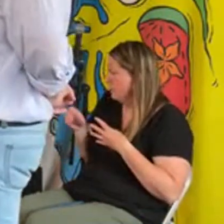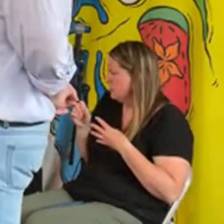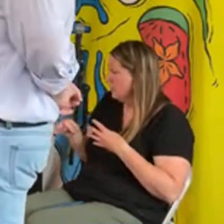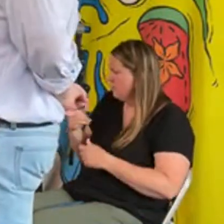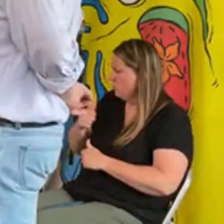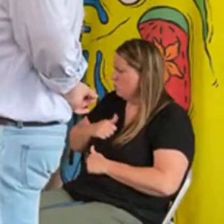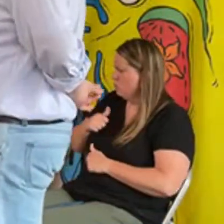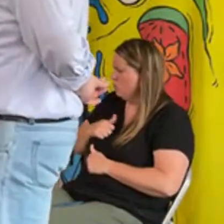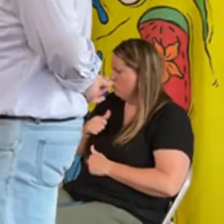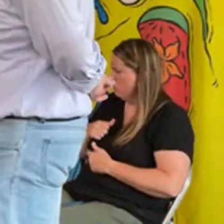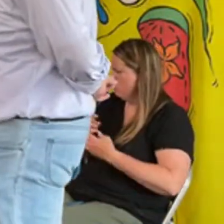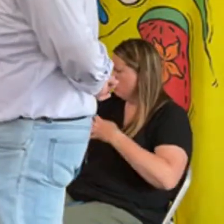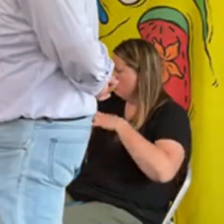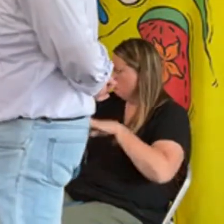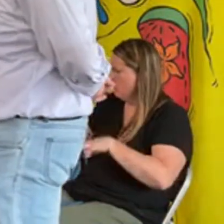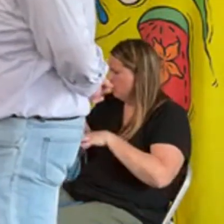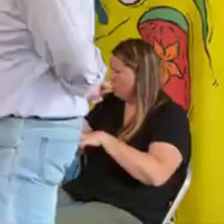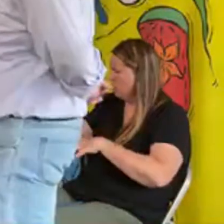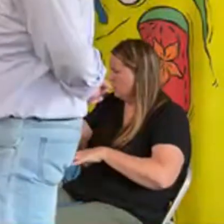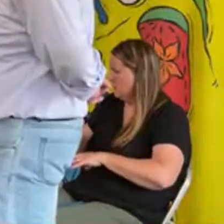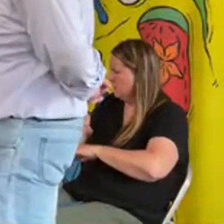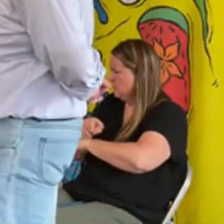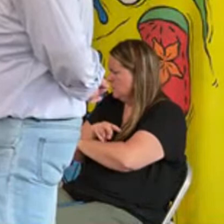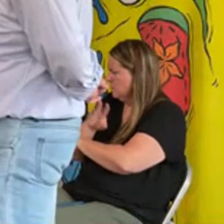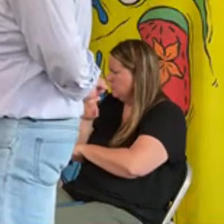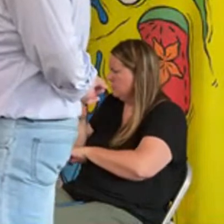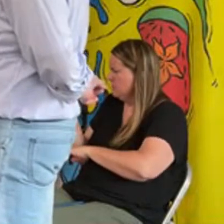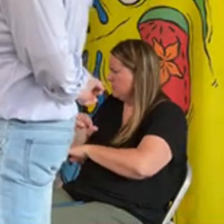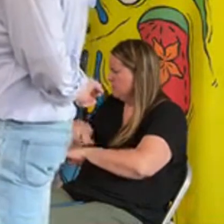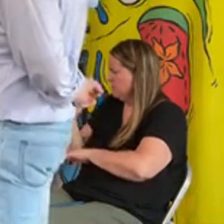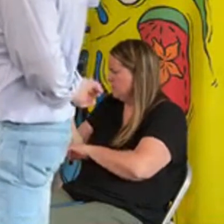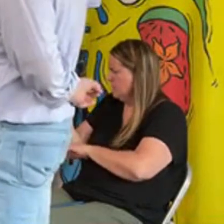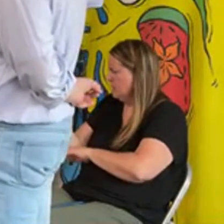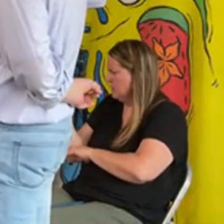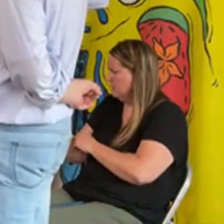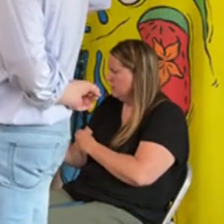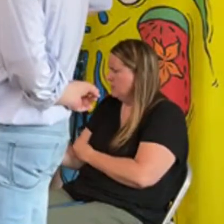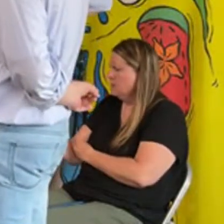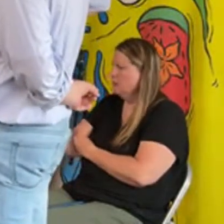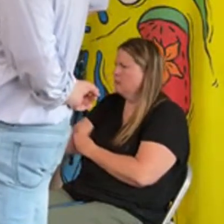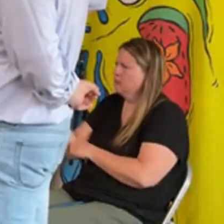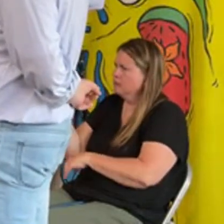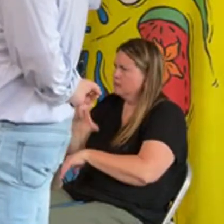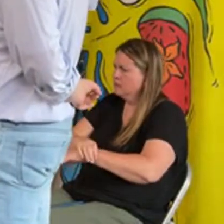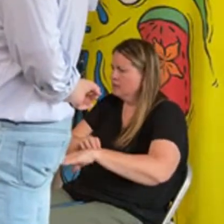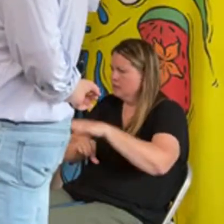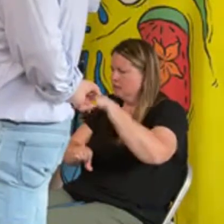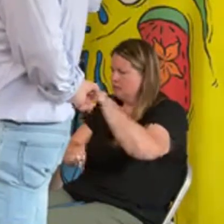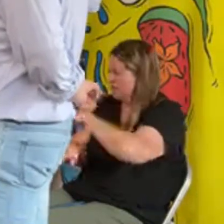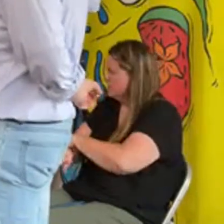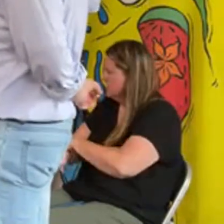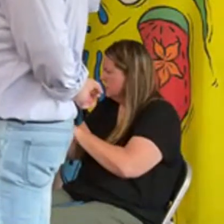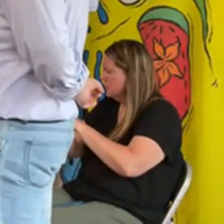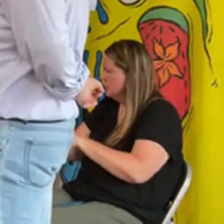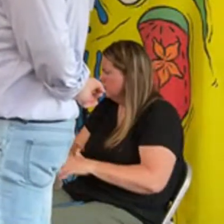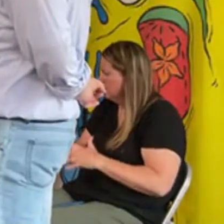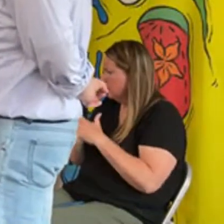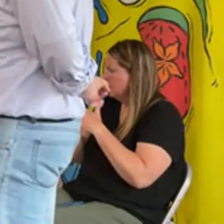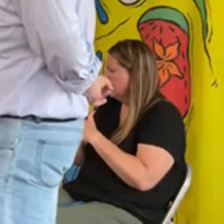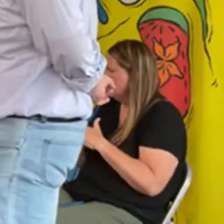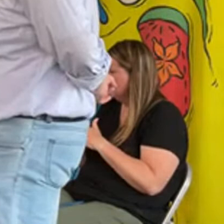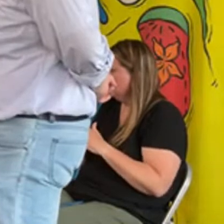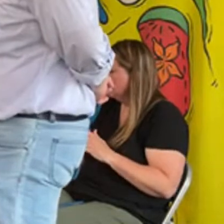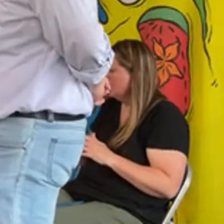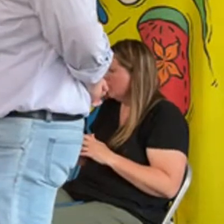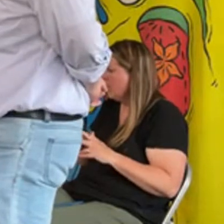barracks, by 11 a.m., arrests begin. Our hearing does